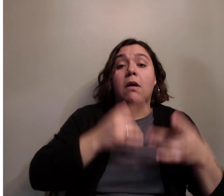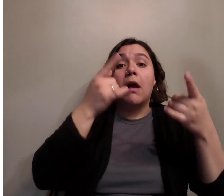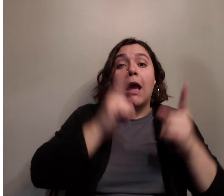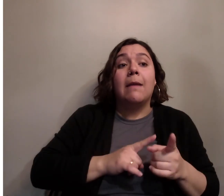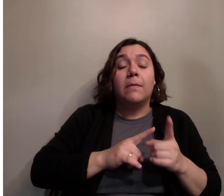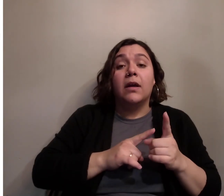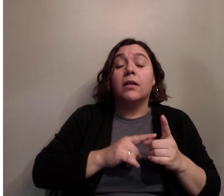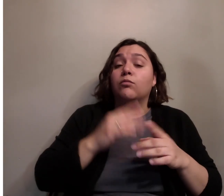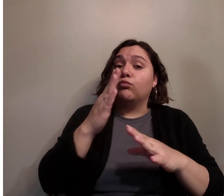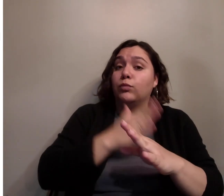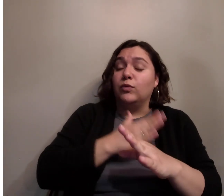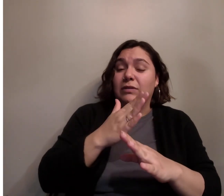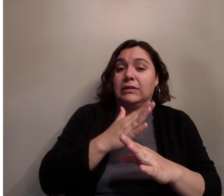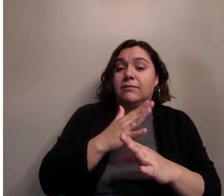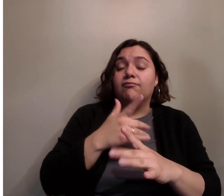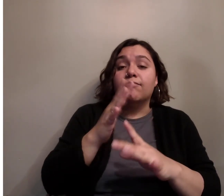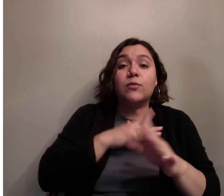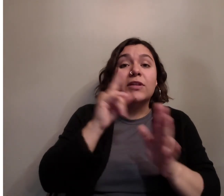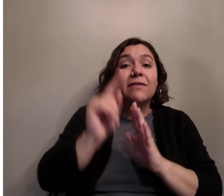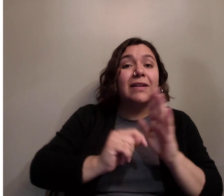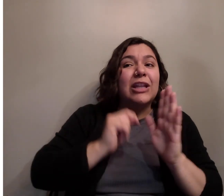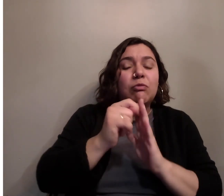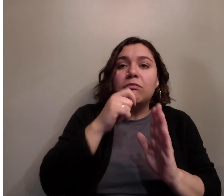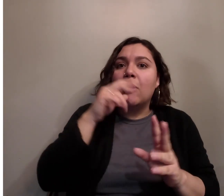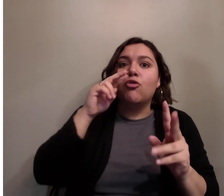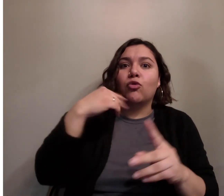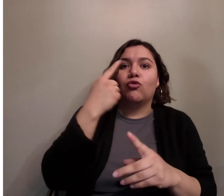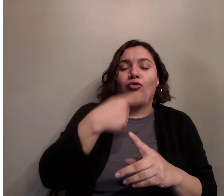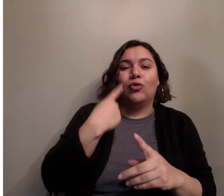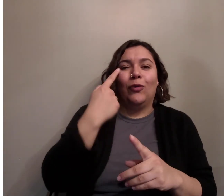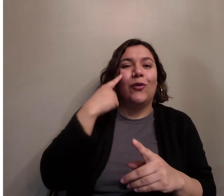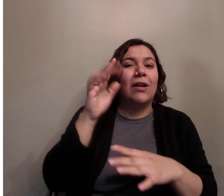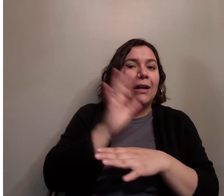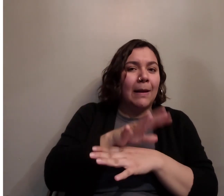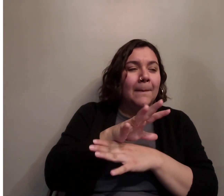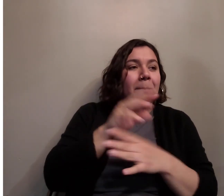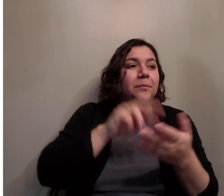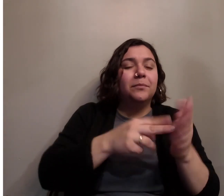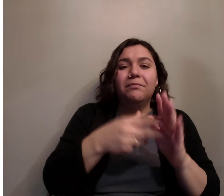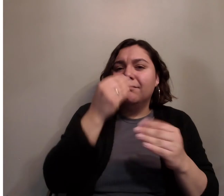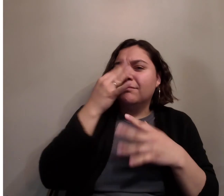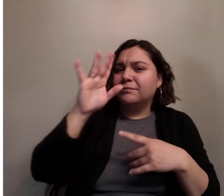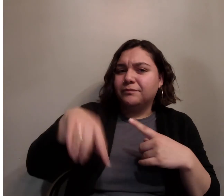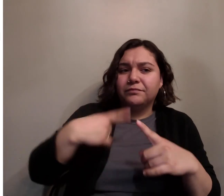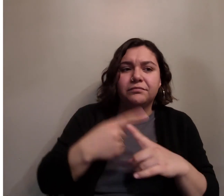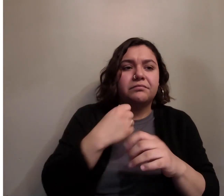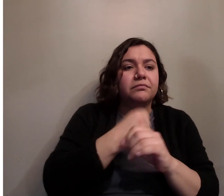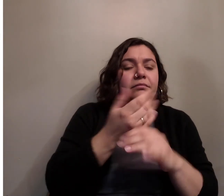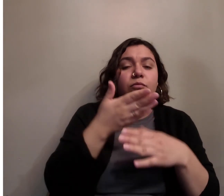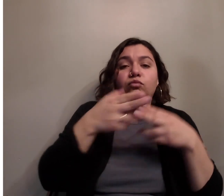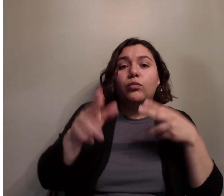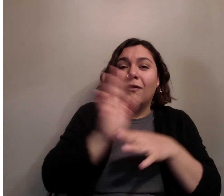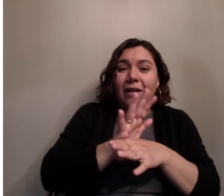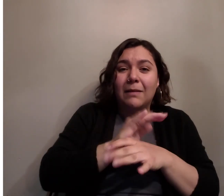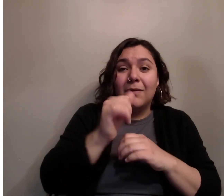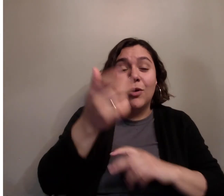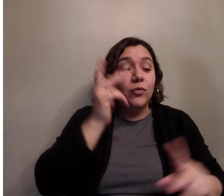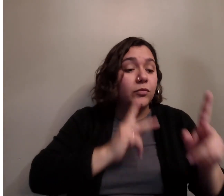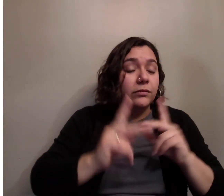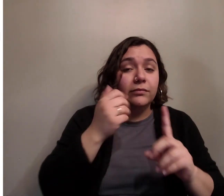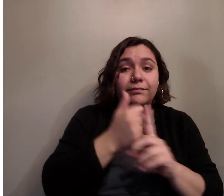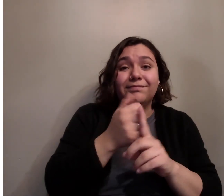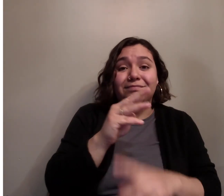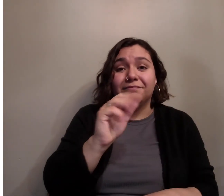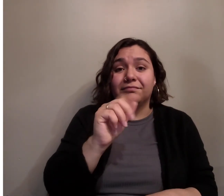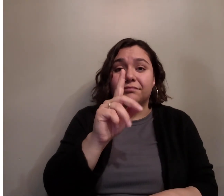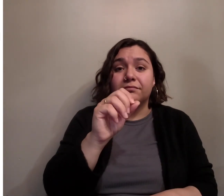once music videos became king, they didn't look good on camera, or they didn't they didn't care about making short films. And there